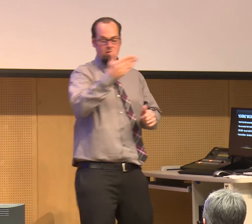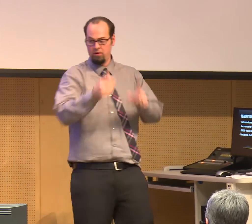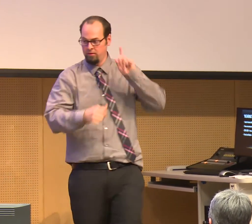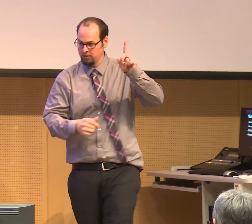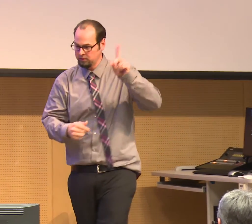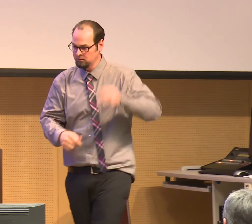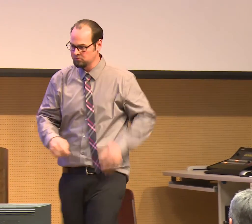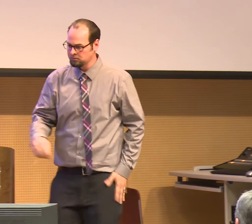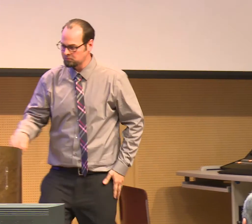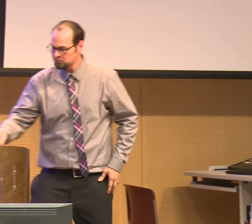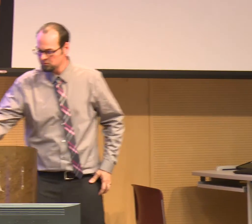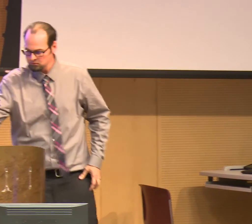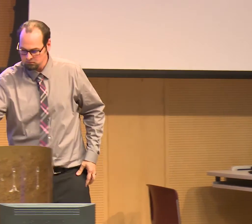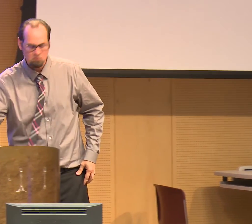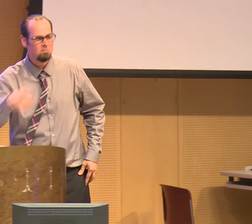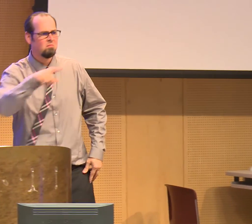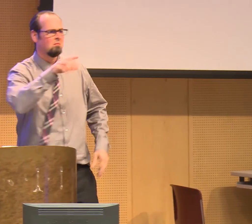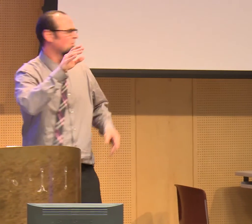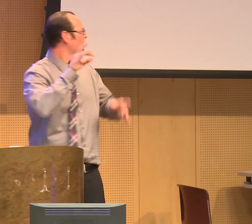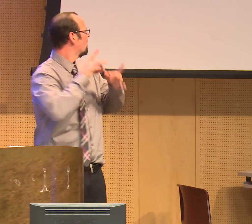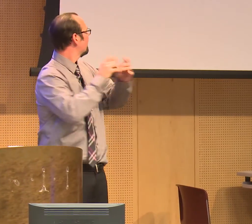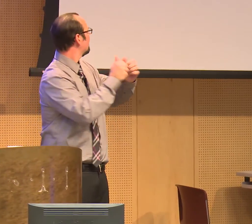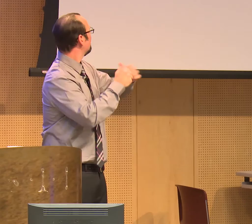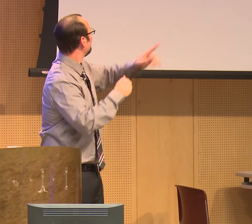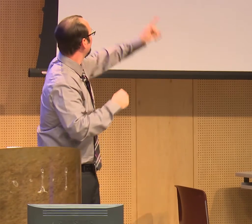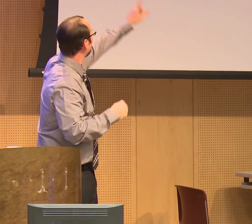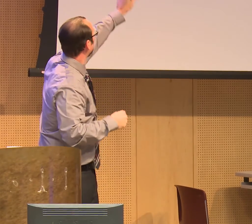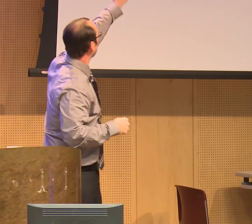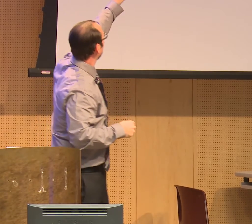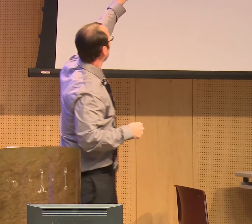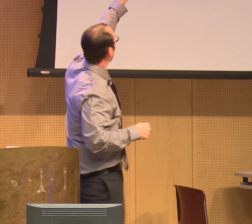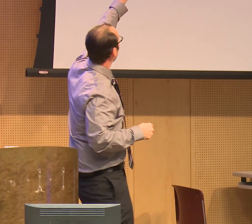And one other thing, here,